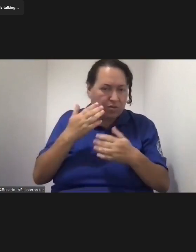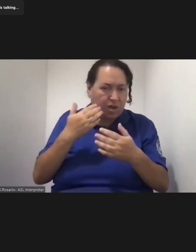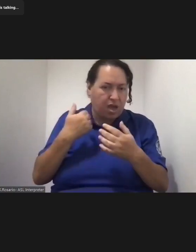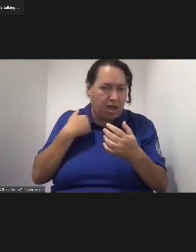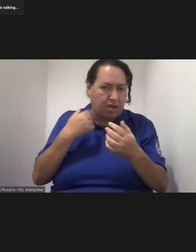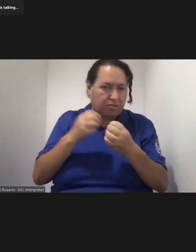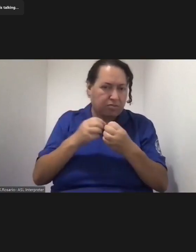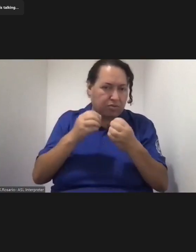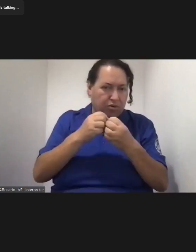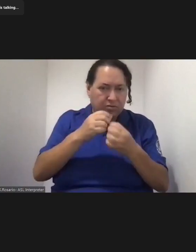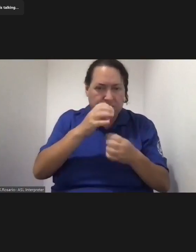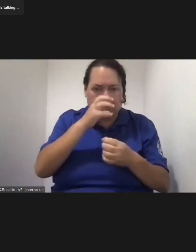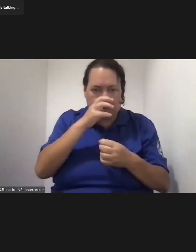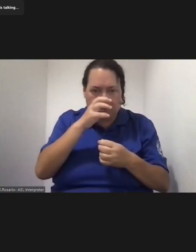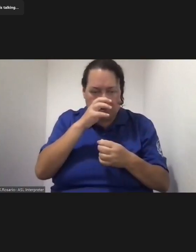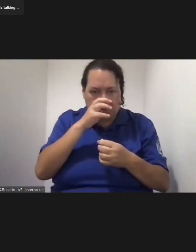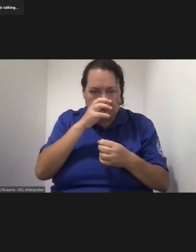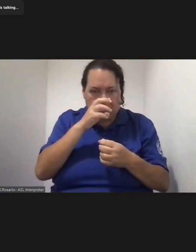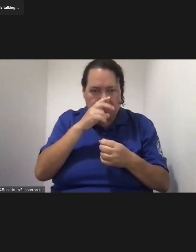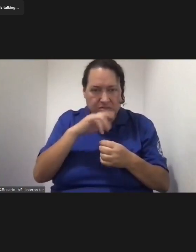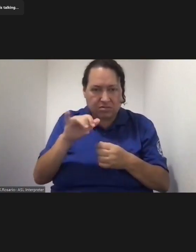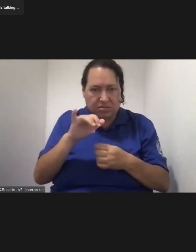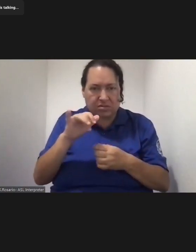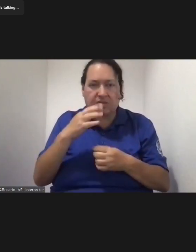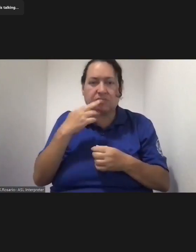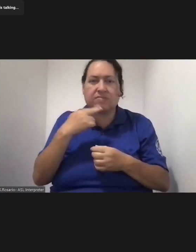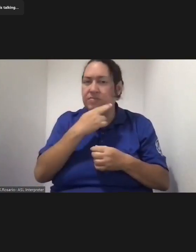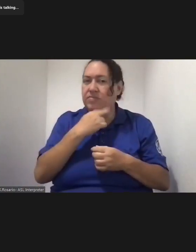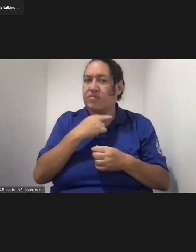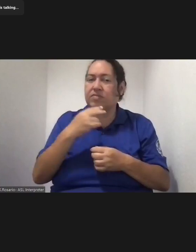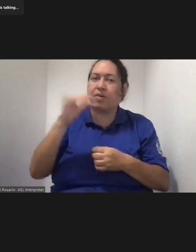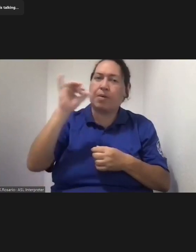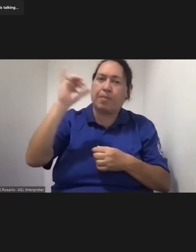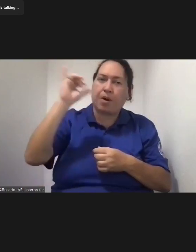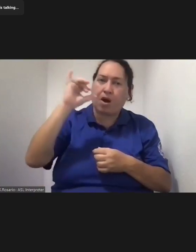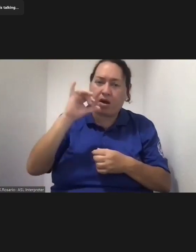eased, such as the restaurant and bar capacity limit?